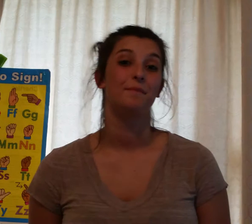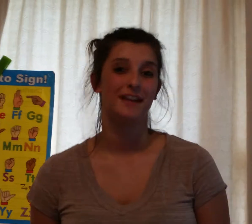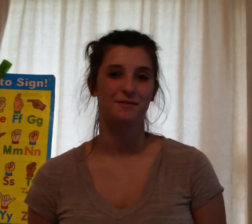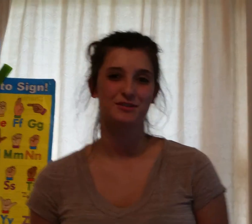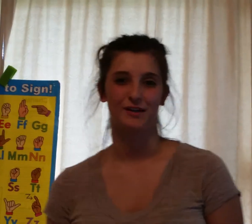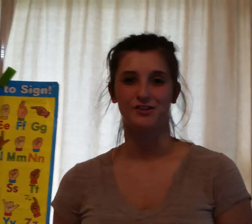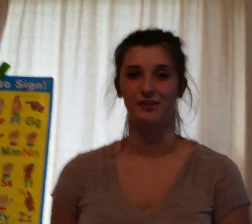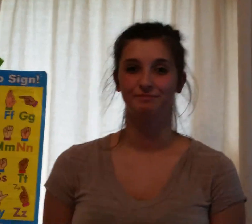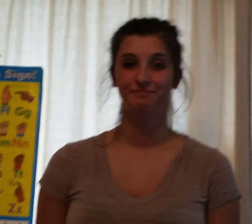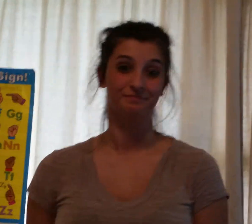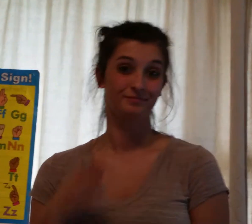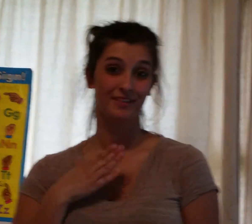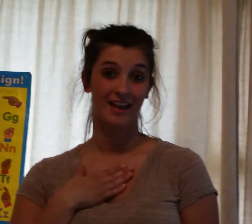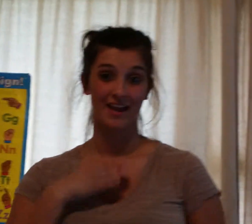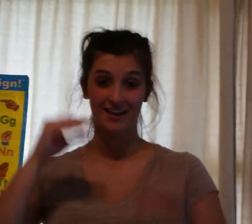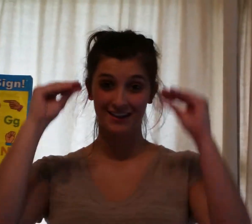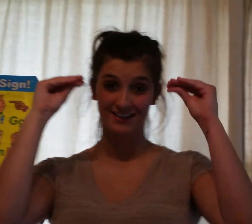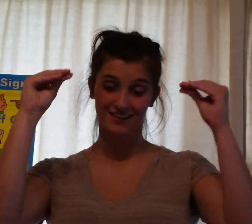Hi, my name is Rachel.